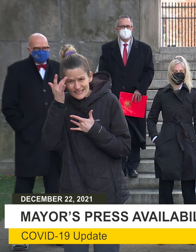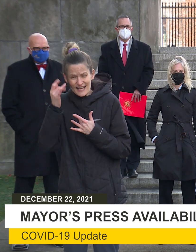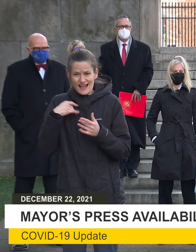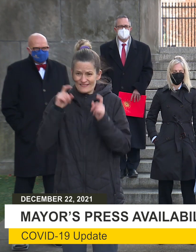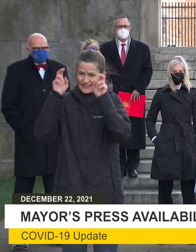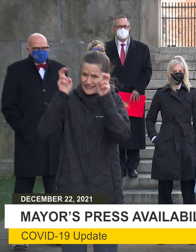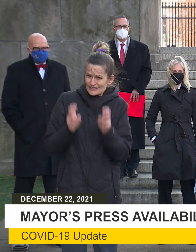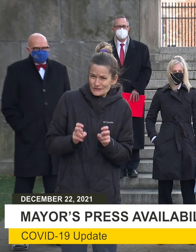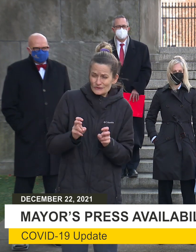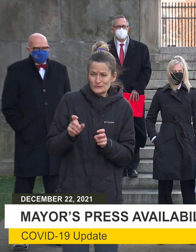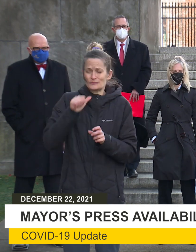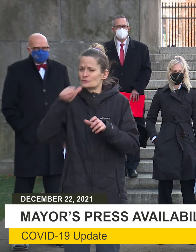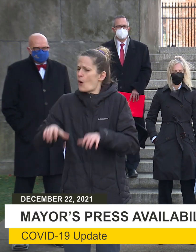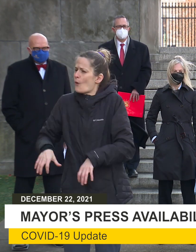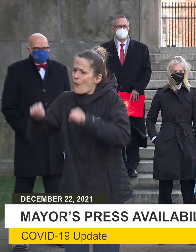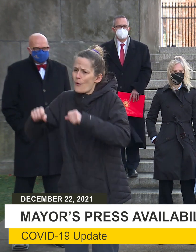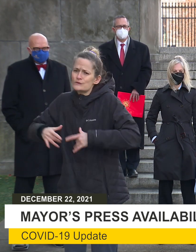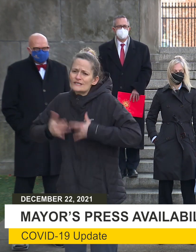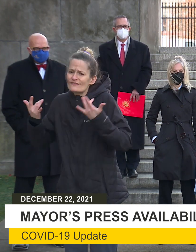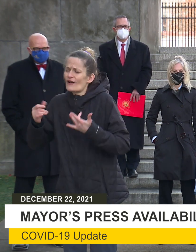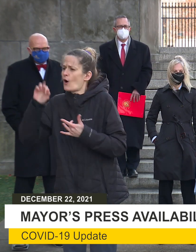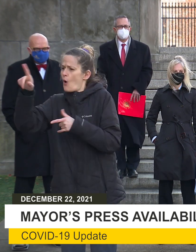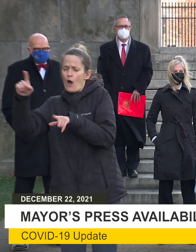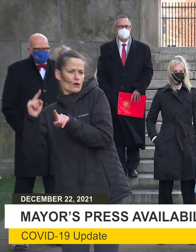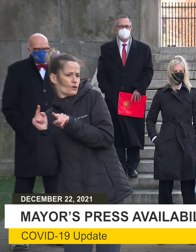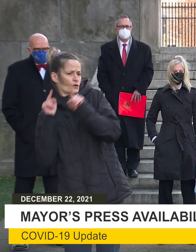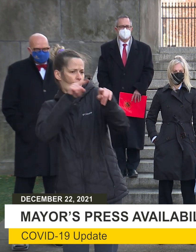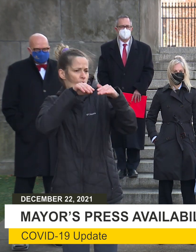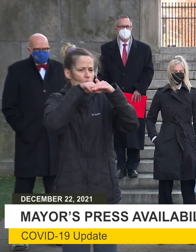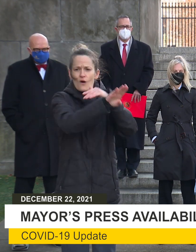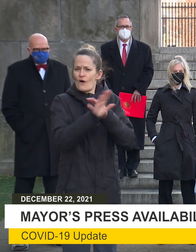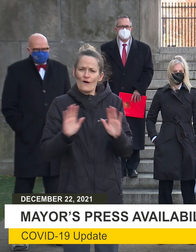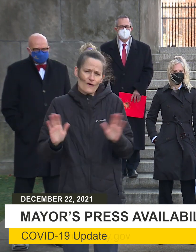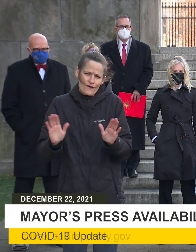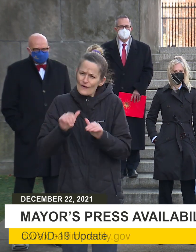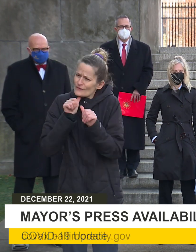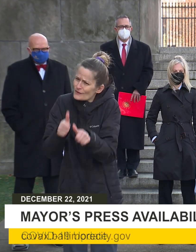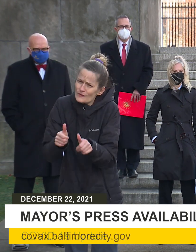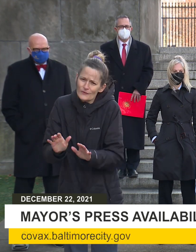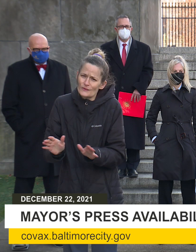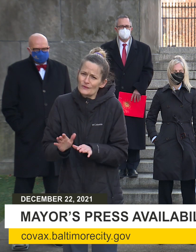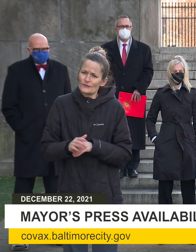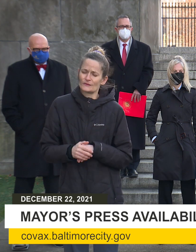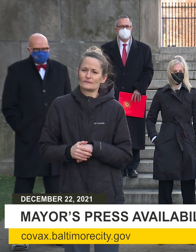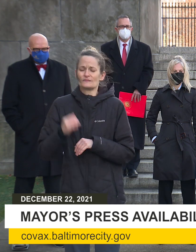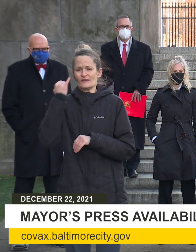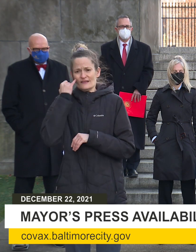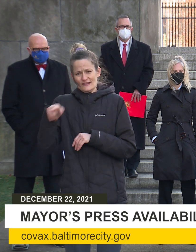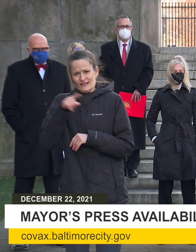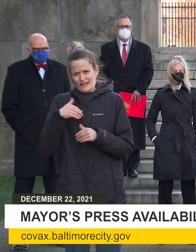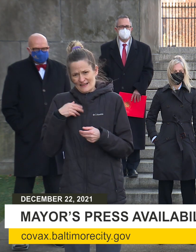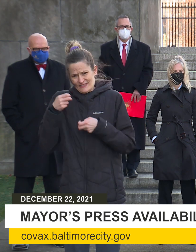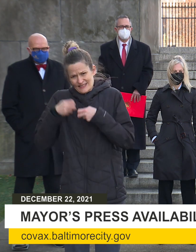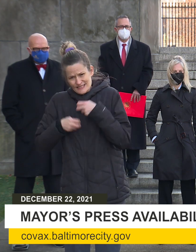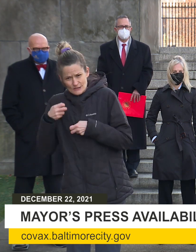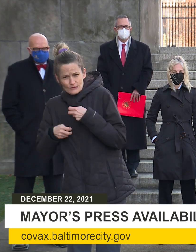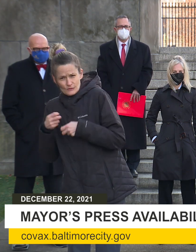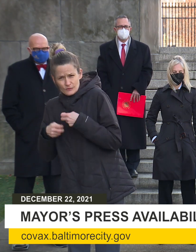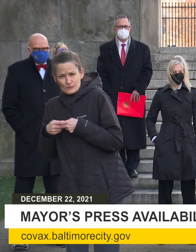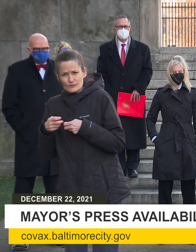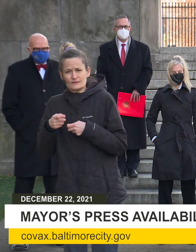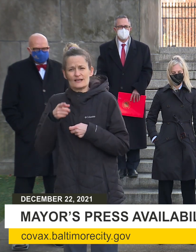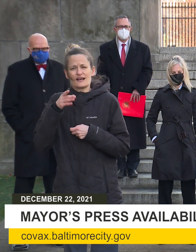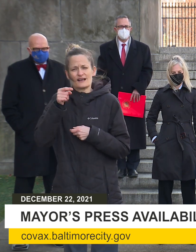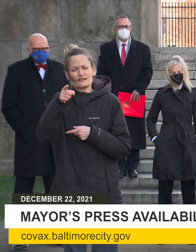Get tested if you have symptoms or if you've been in close contact with someone with symptoms. And please make sure to adhere to the quarantine and isolation